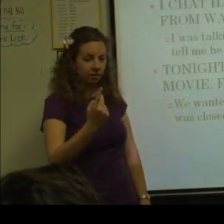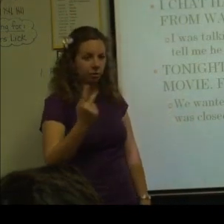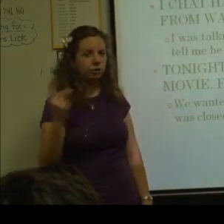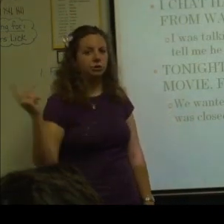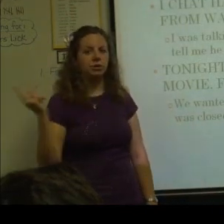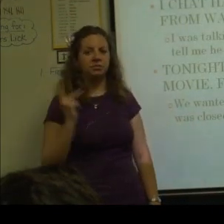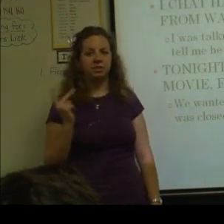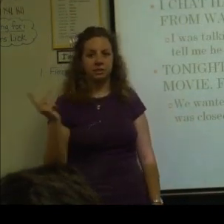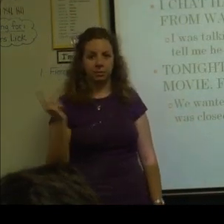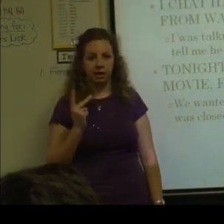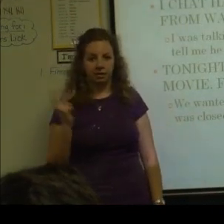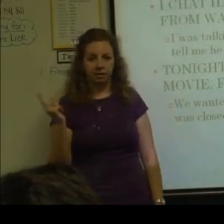or do you do it this way?